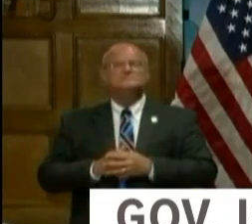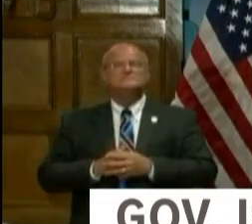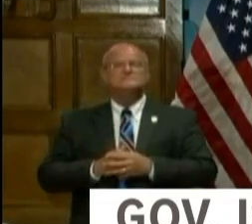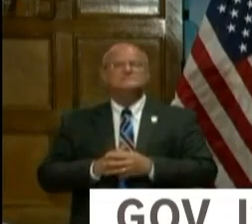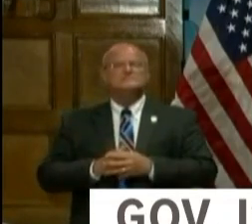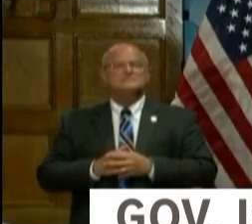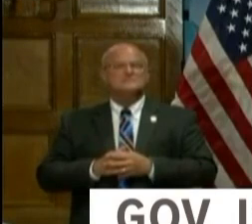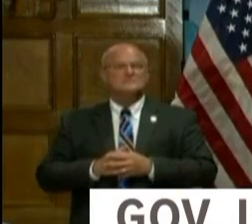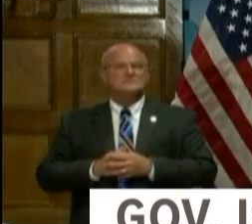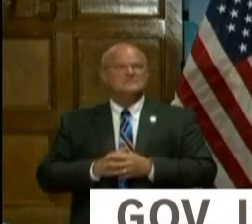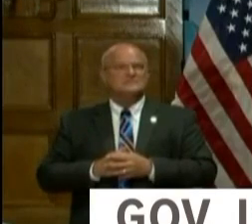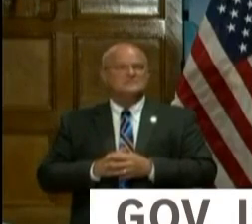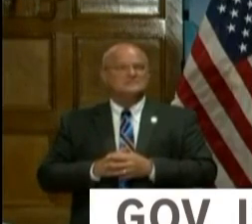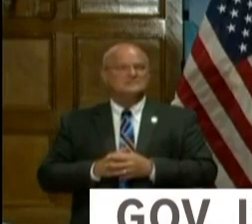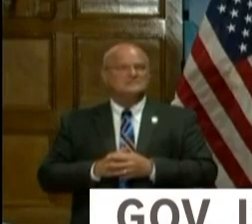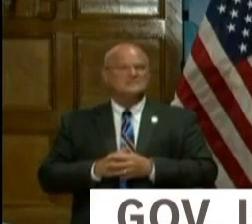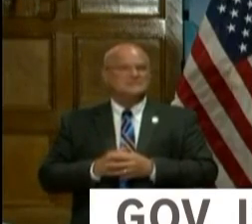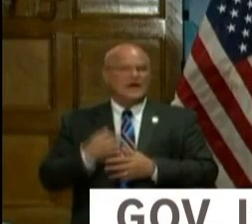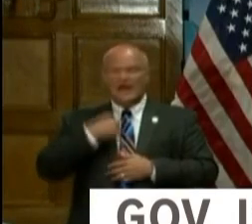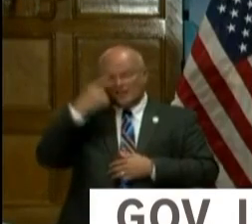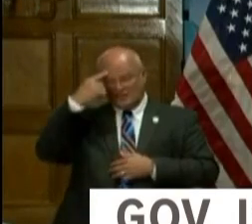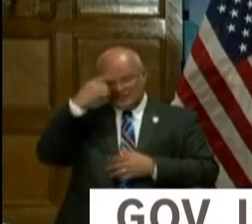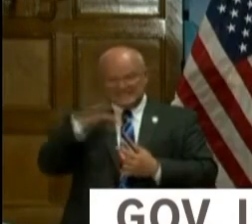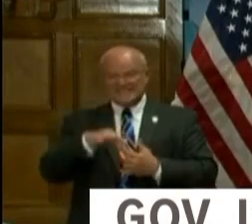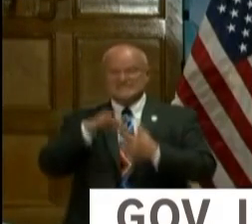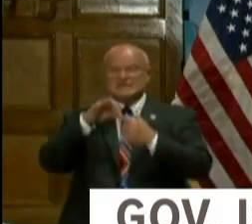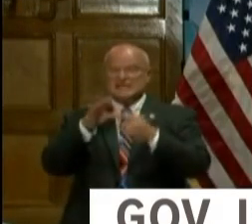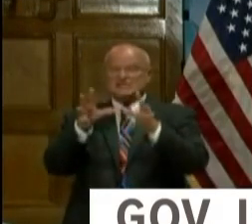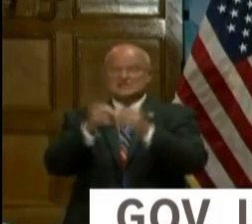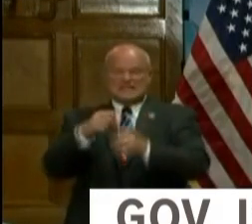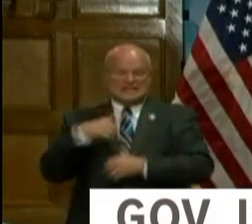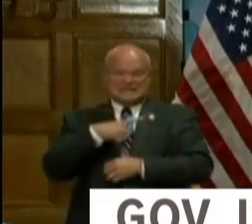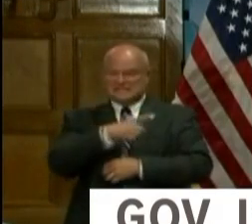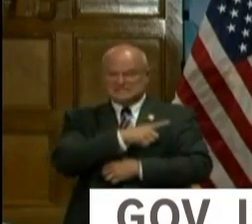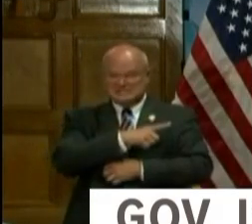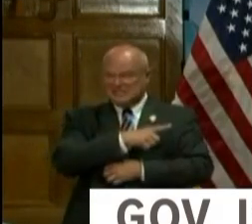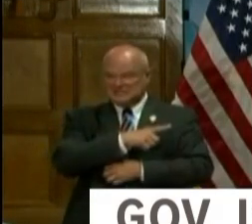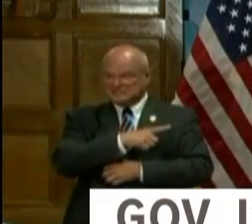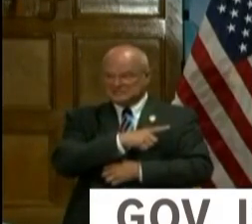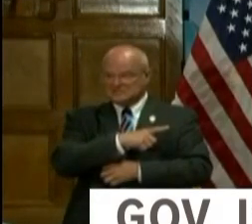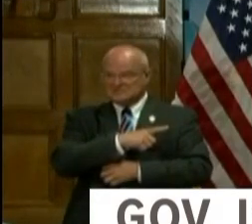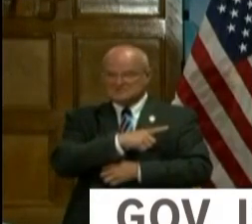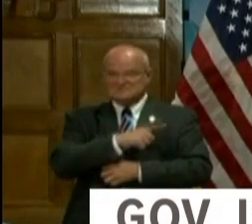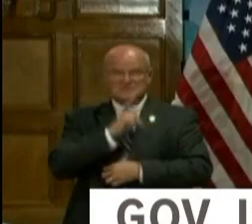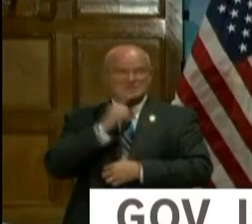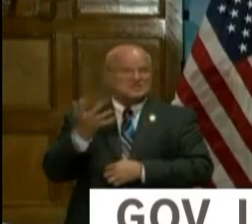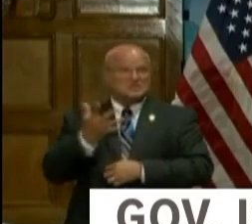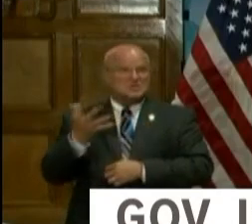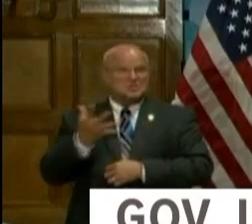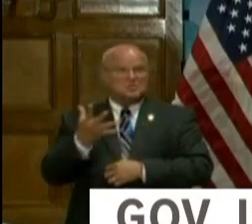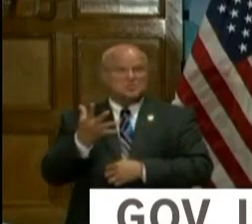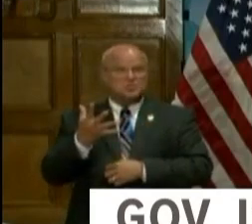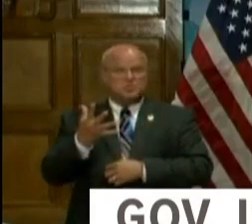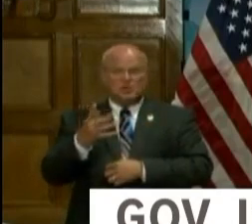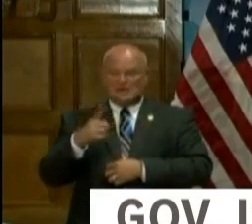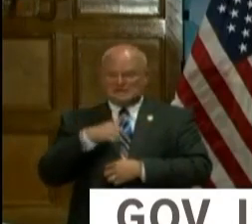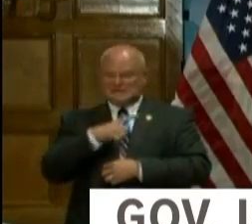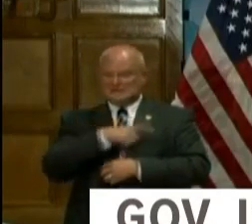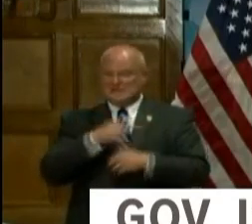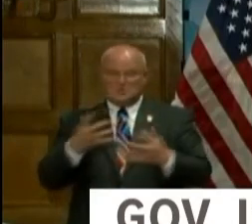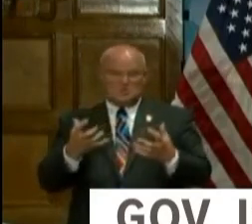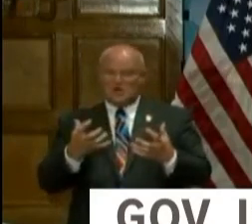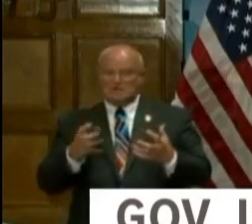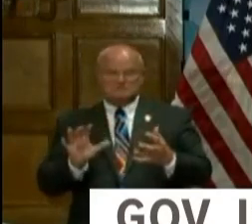that. I don't think a special session of the legislature is what the majority of